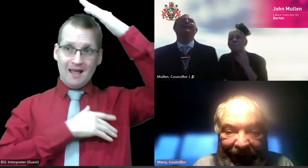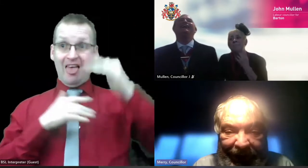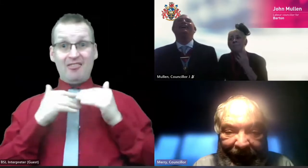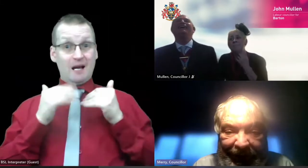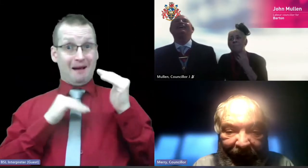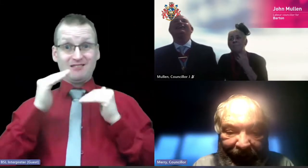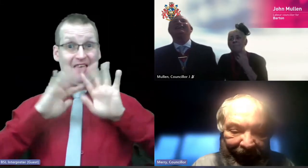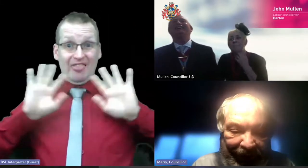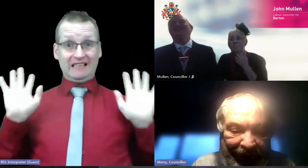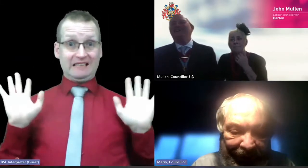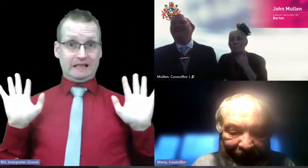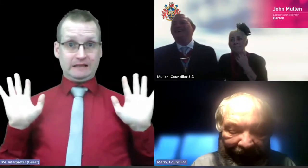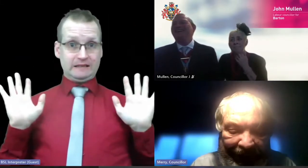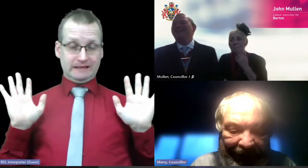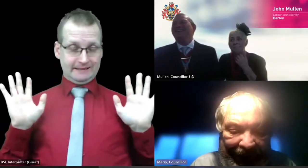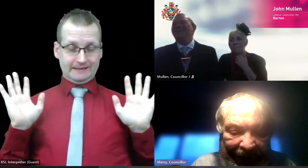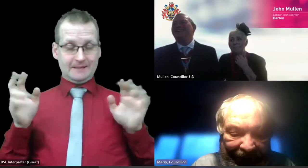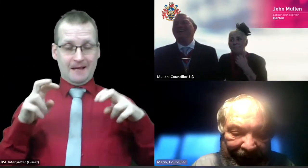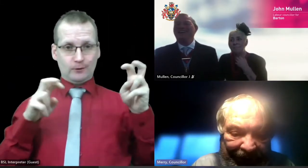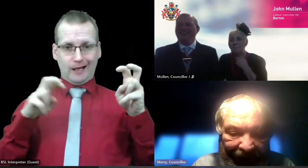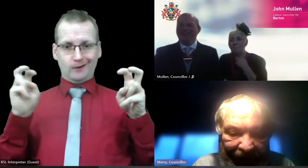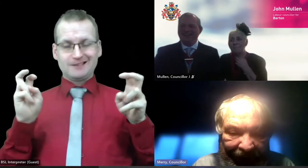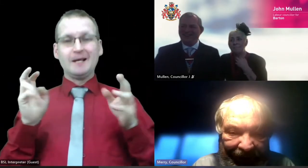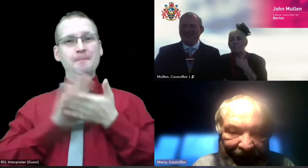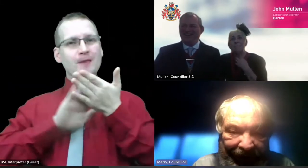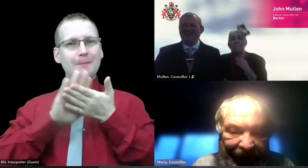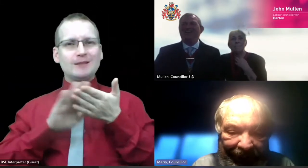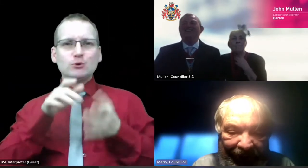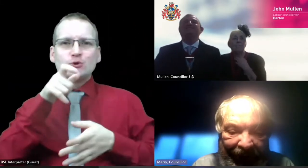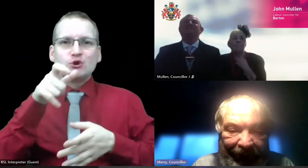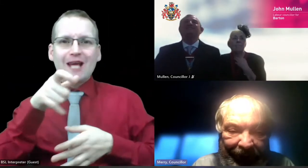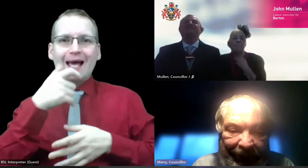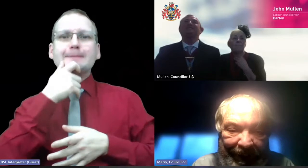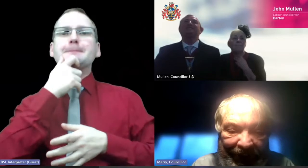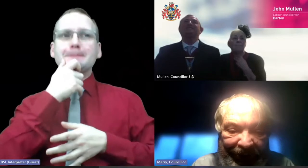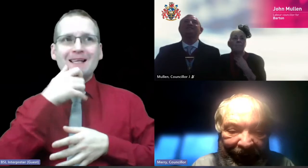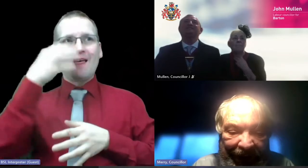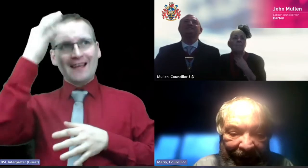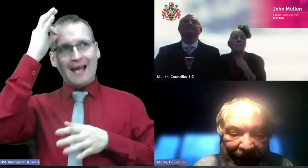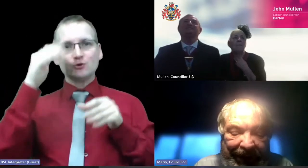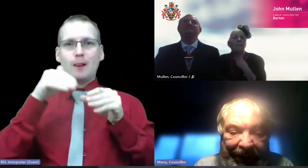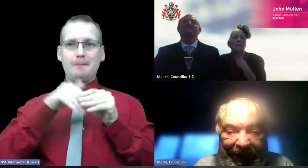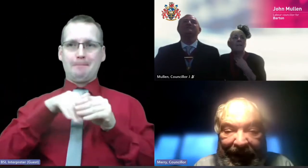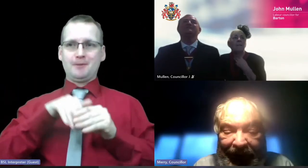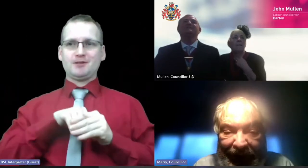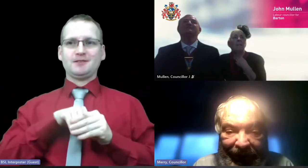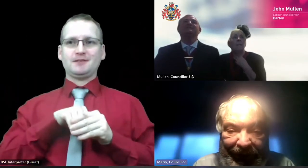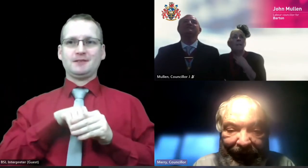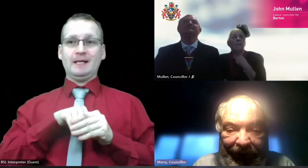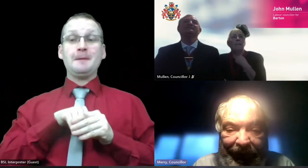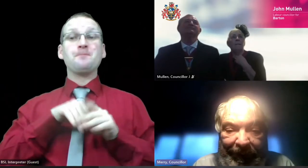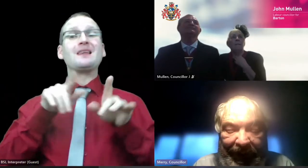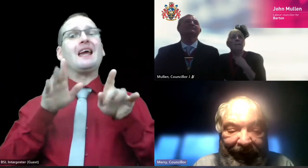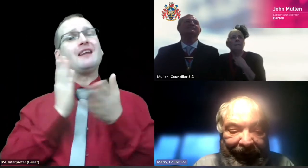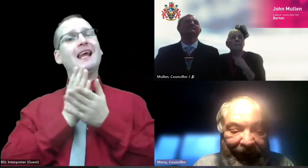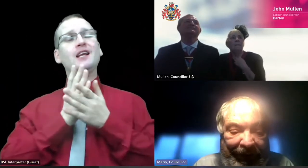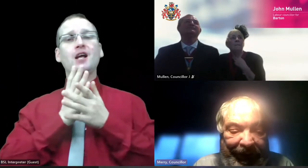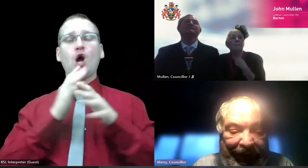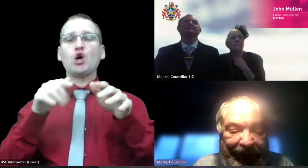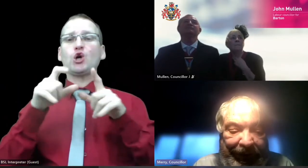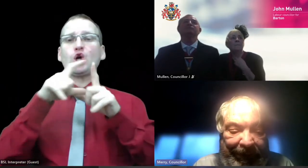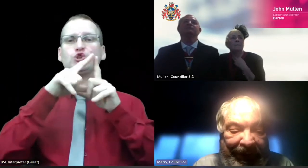actually end. I would venture to suggest that in terms of council members, even in the Conservative